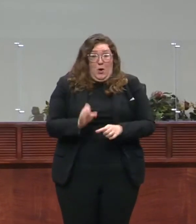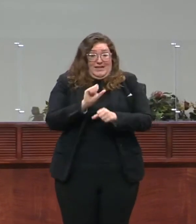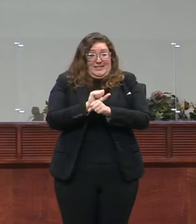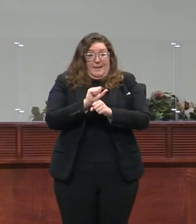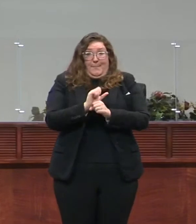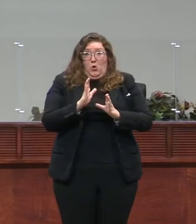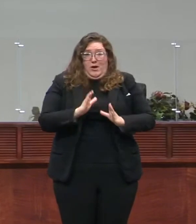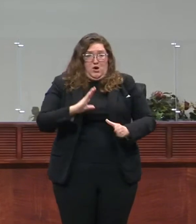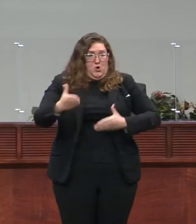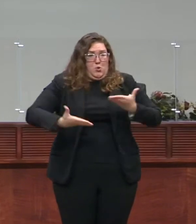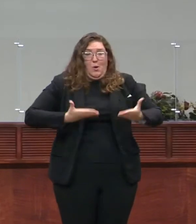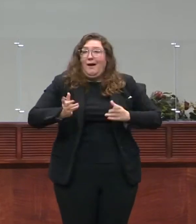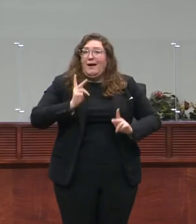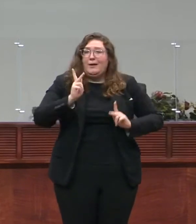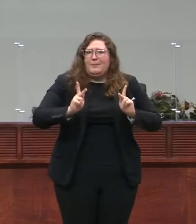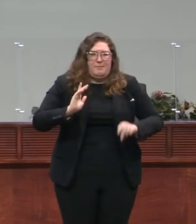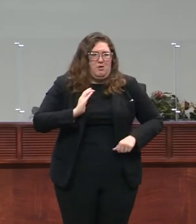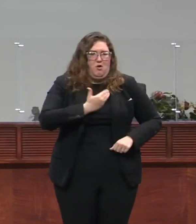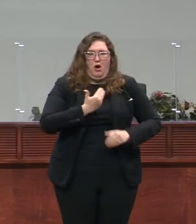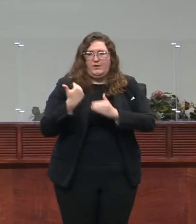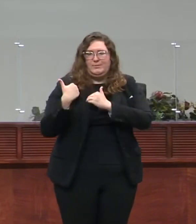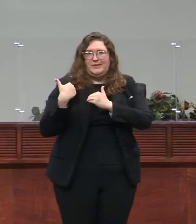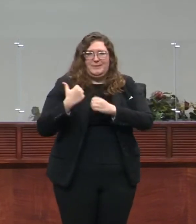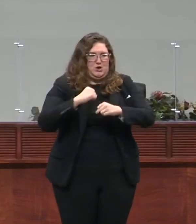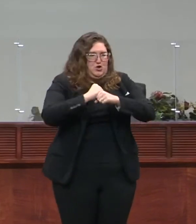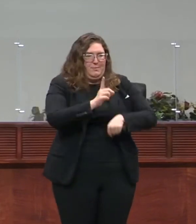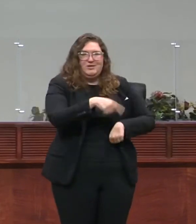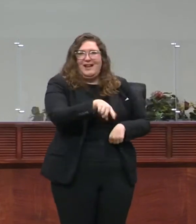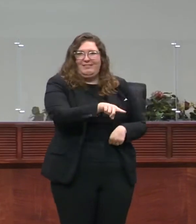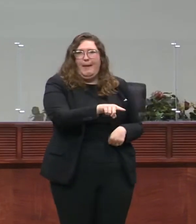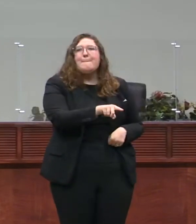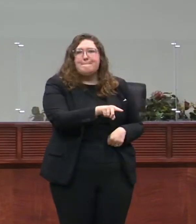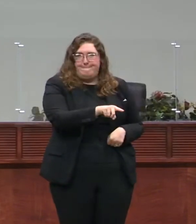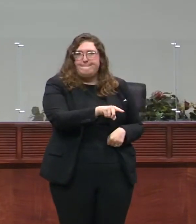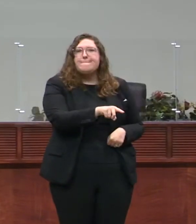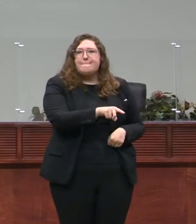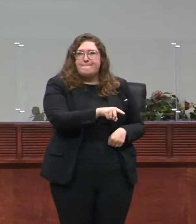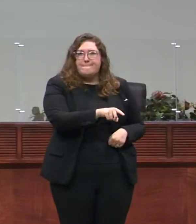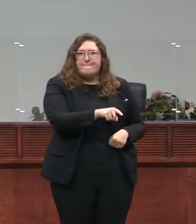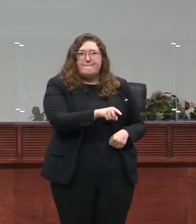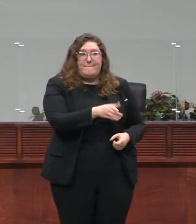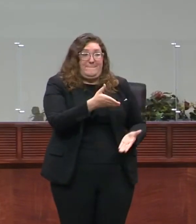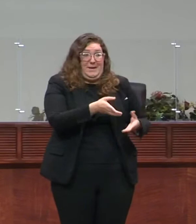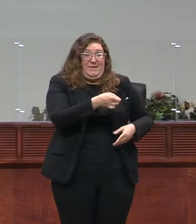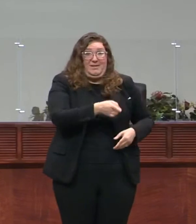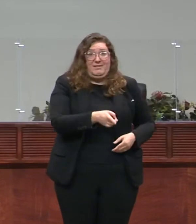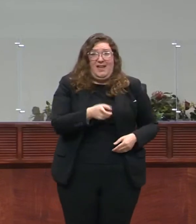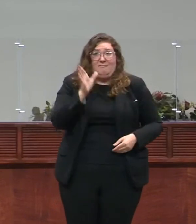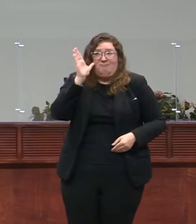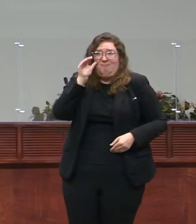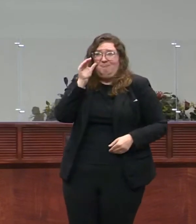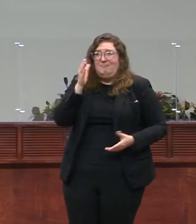is our responsibility to protect them even from themselves when perhaps they may not, in order to protect the greater good, the